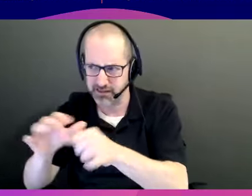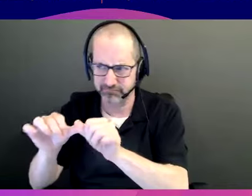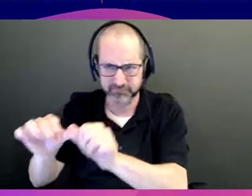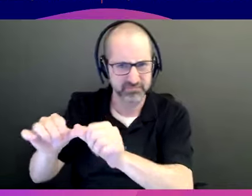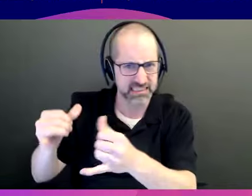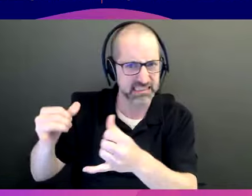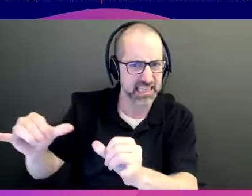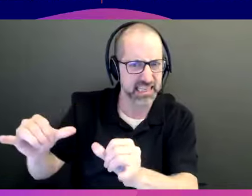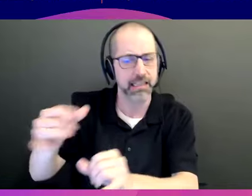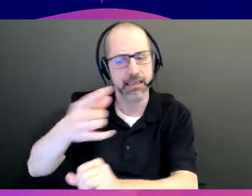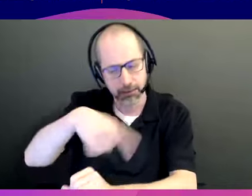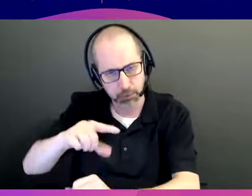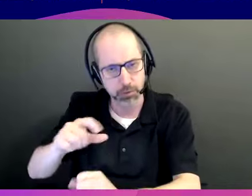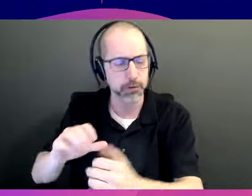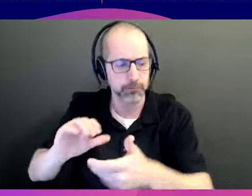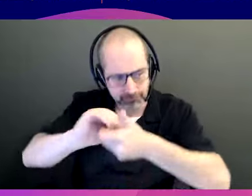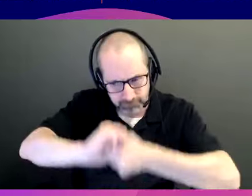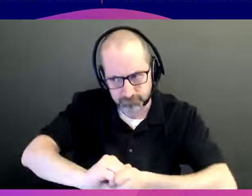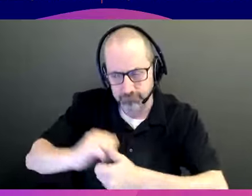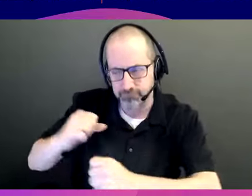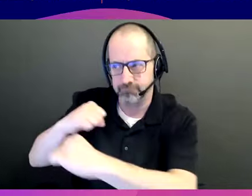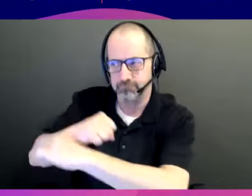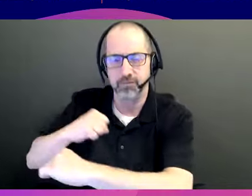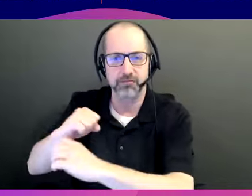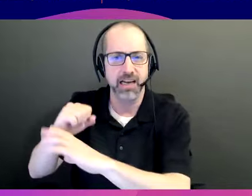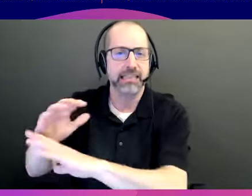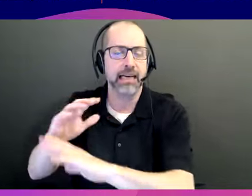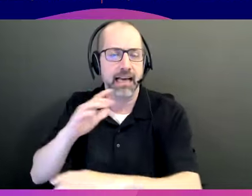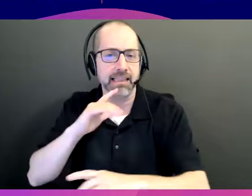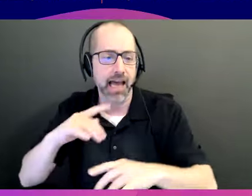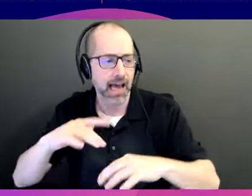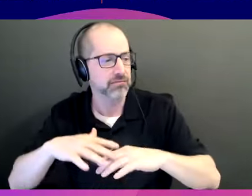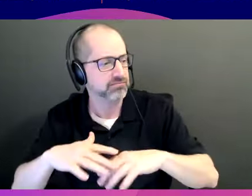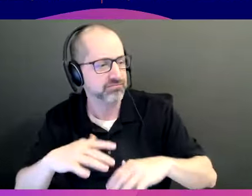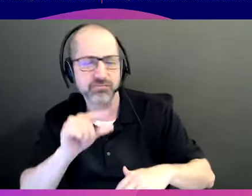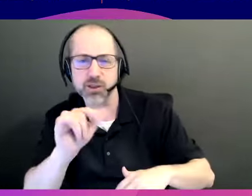result in disproportionate impacts of gender-based violence on these communities.